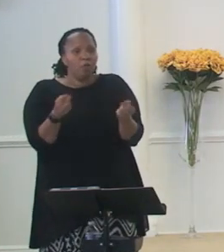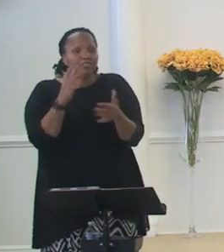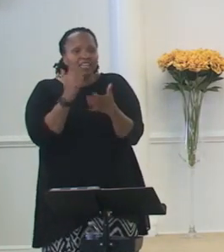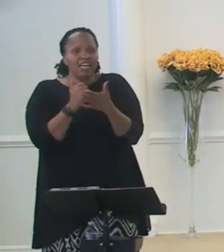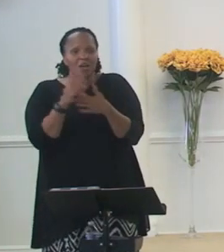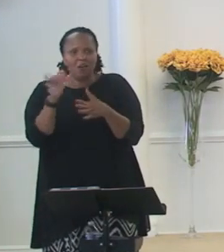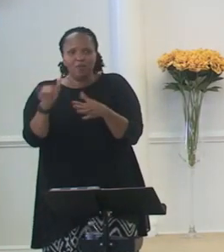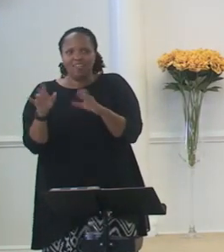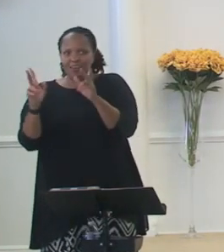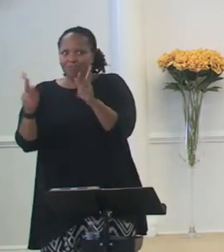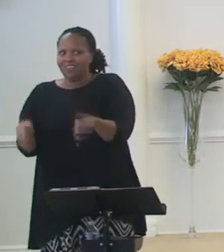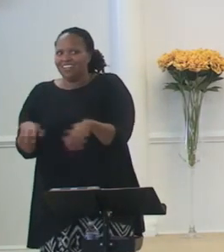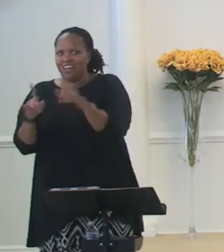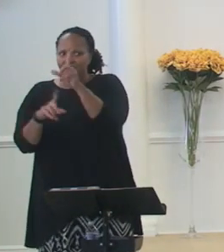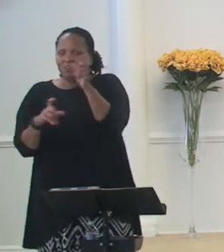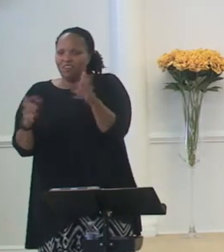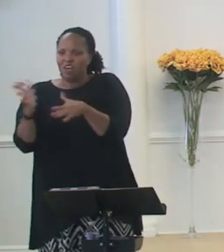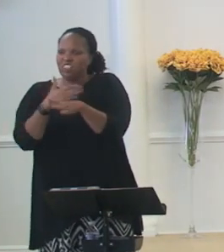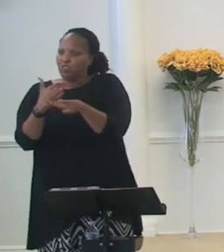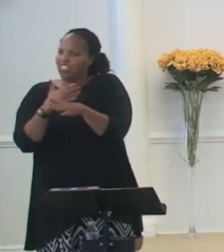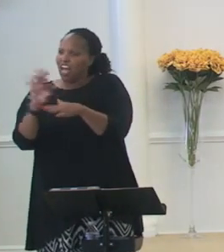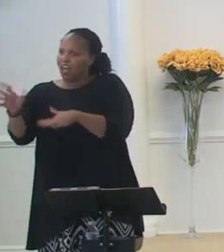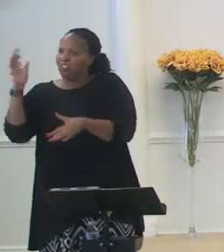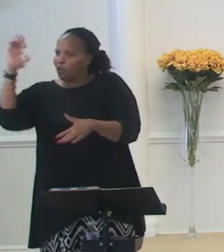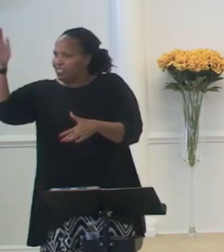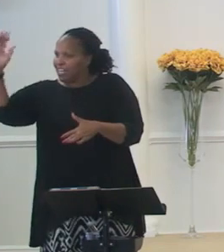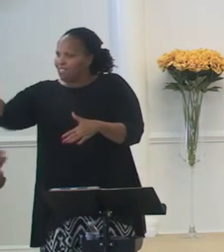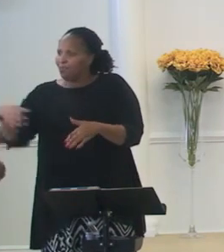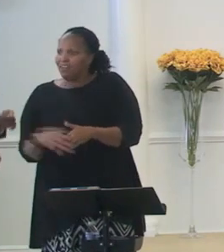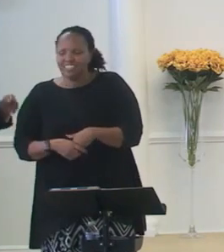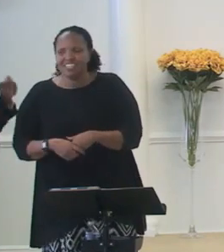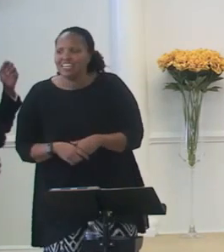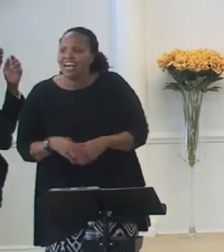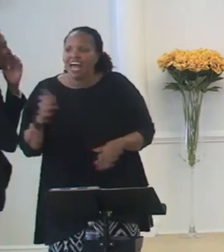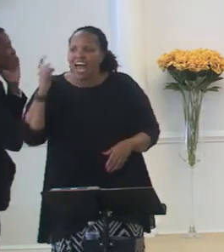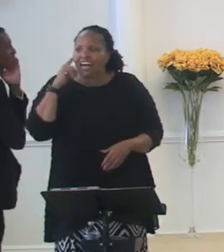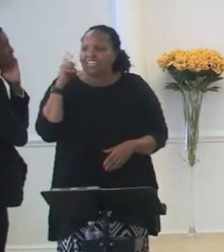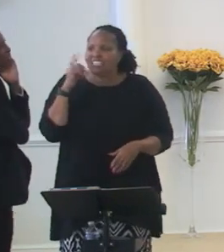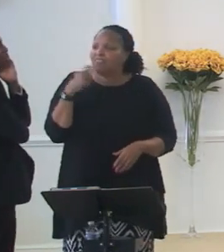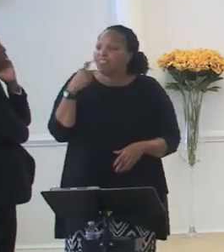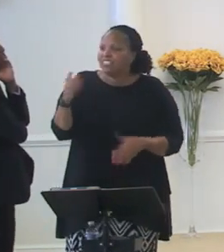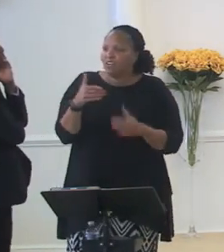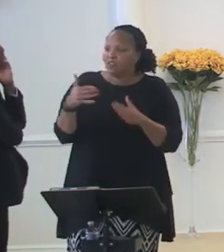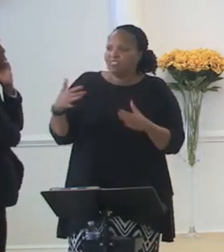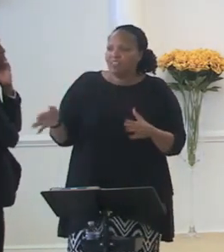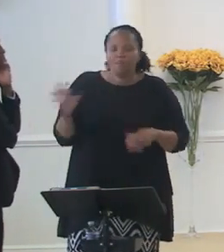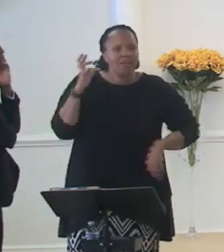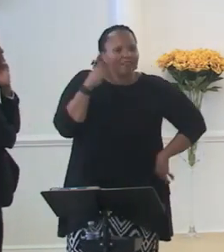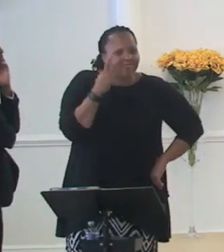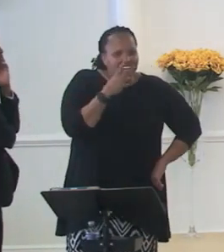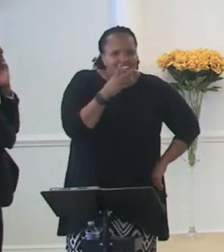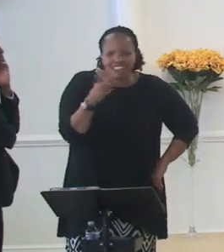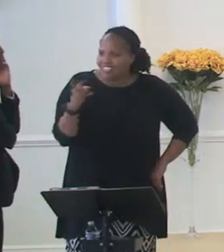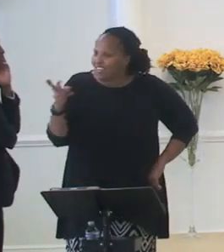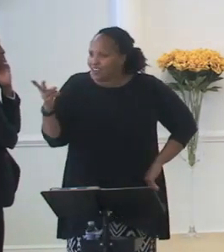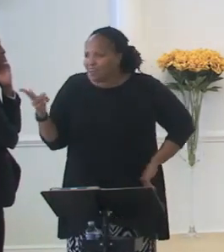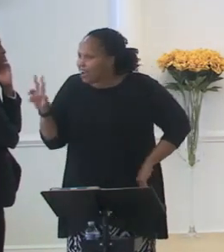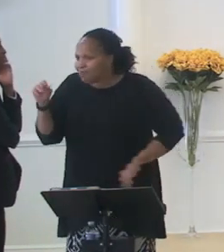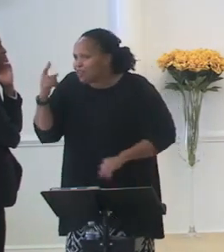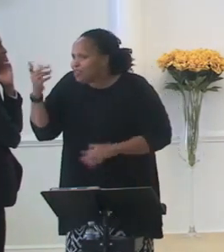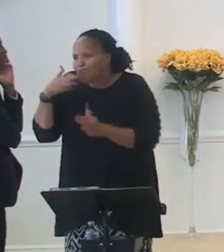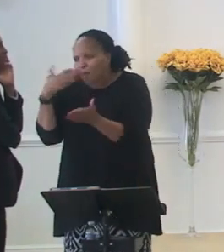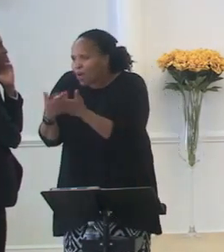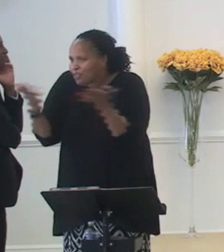person. That's why you share your testimony. Listen, let me tell you something. Look around. Ain't nobody good in